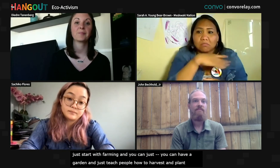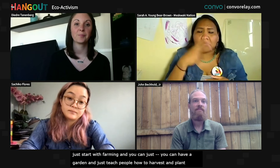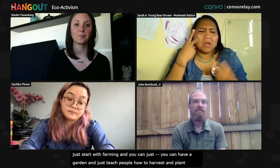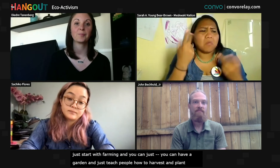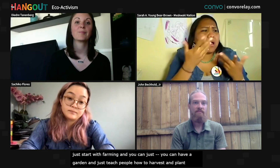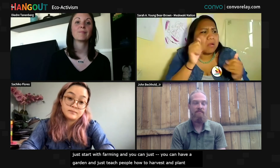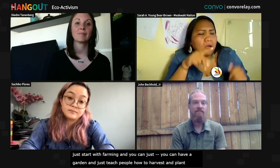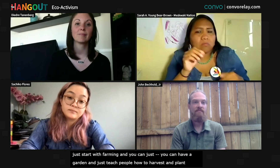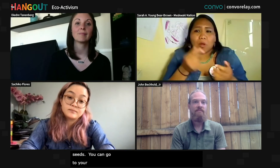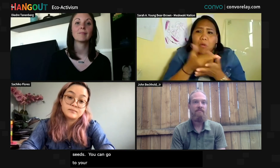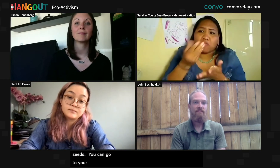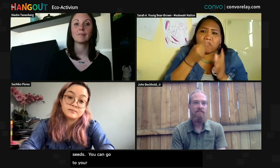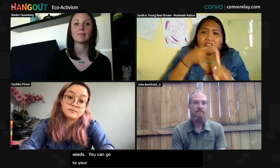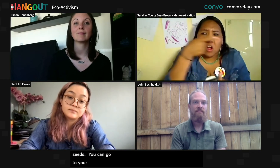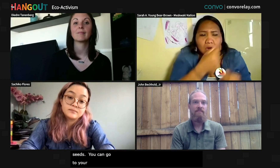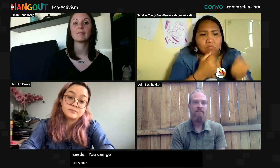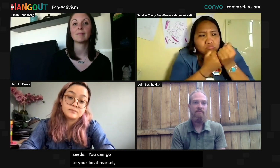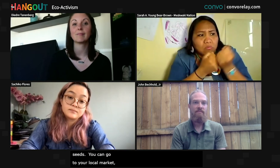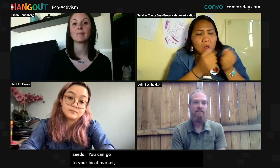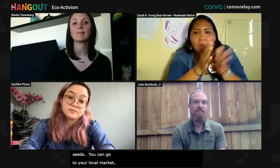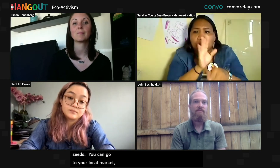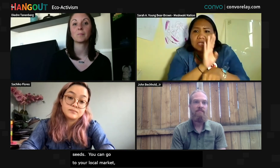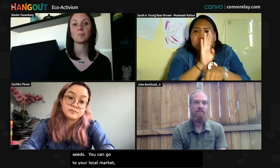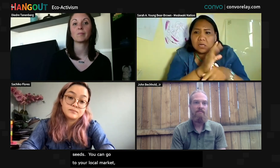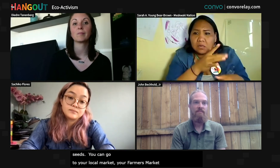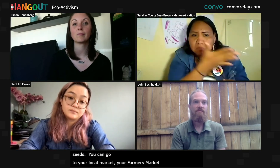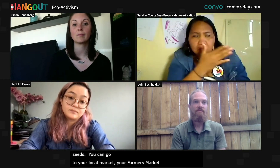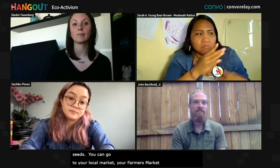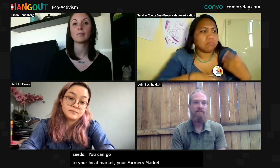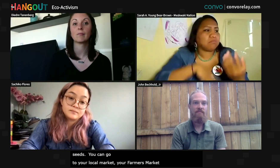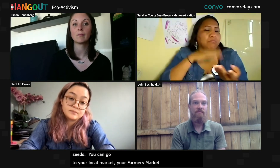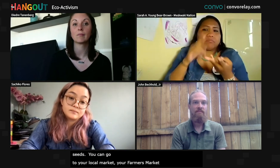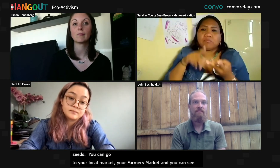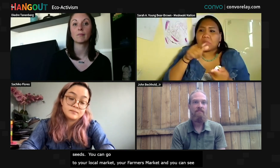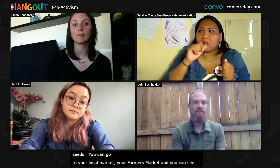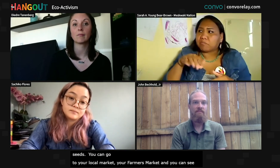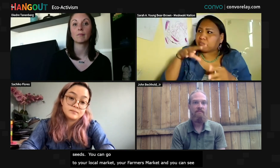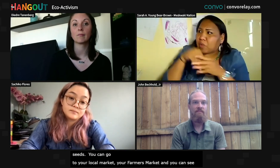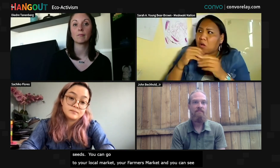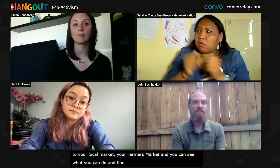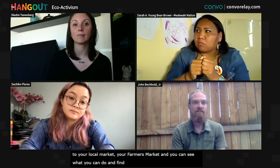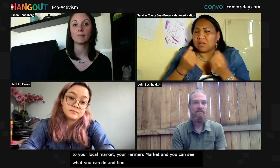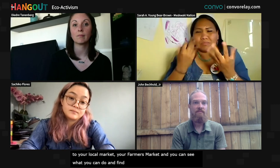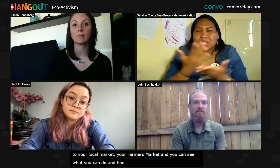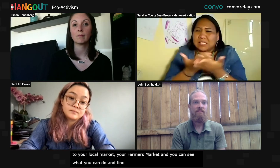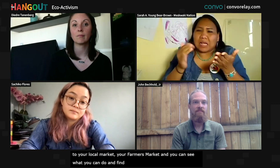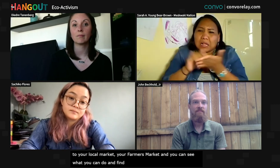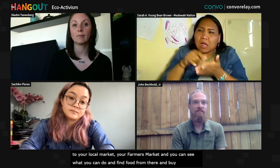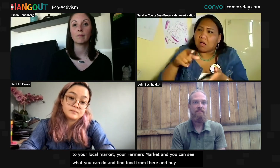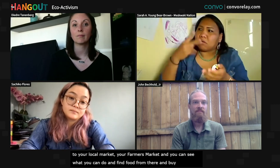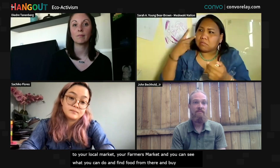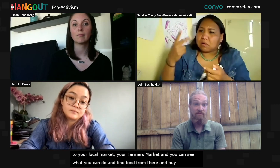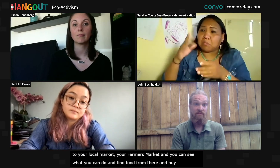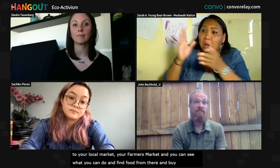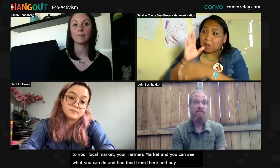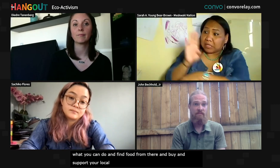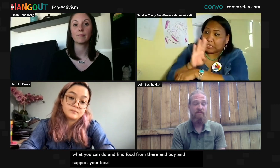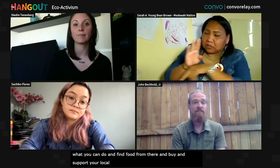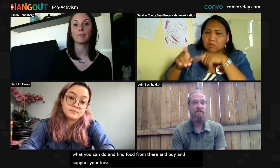market, your farmer's market, and you can see what you can do, and you could find food from there and buy and support your local farmers. There's so many things